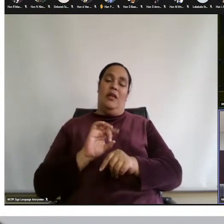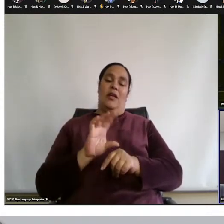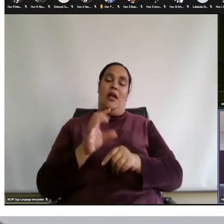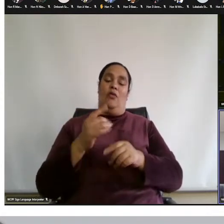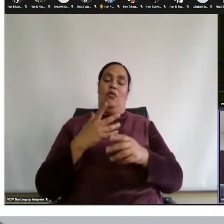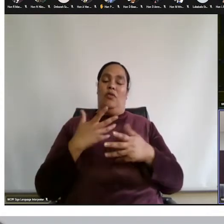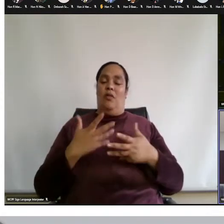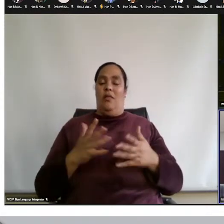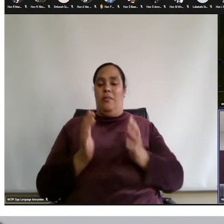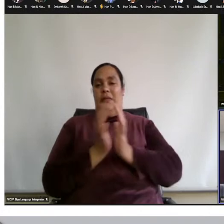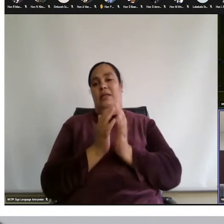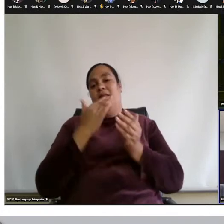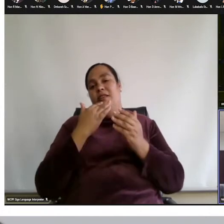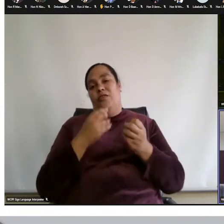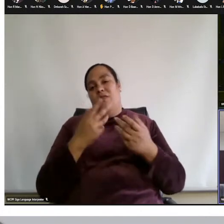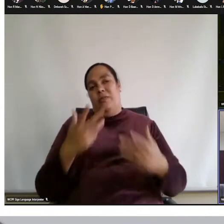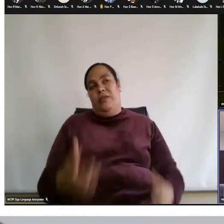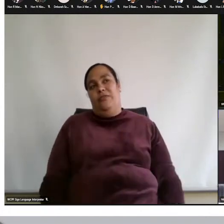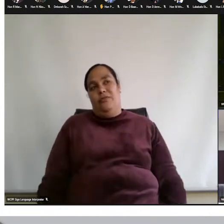Chair.